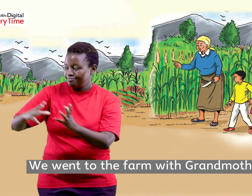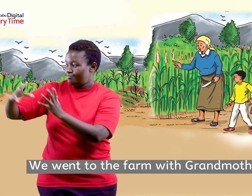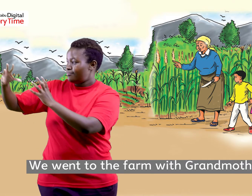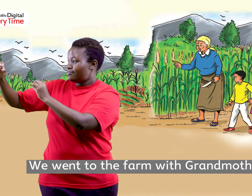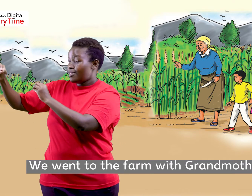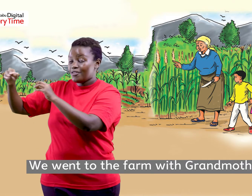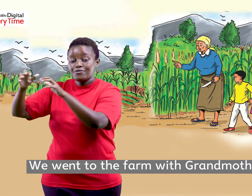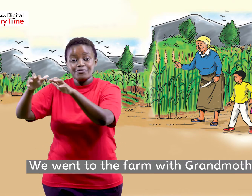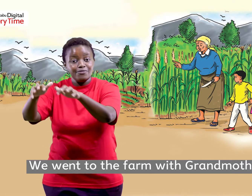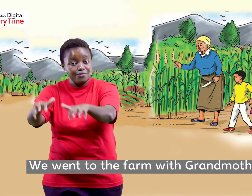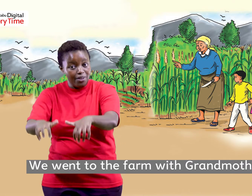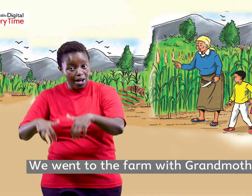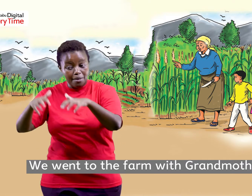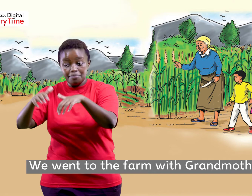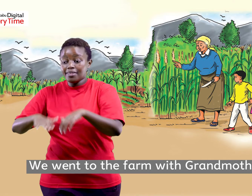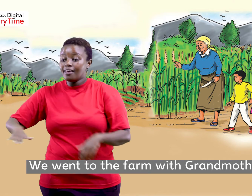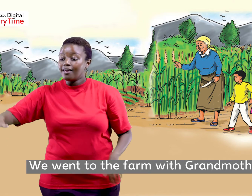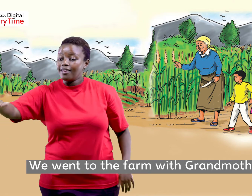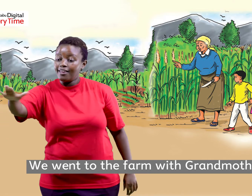We went to the farm with grandmother.